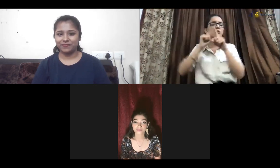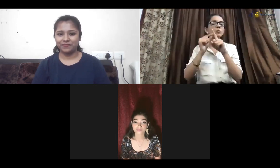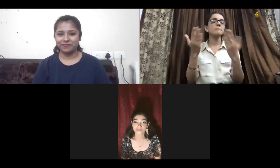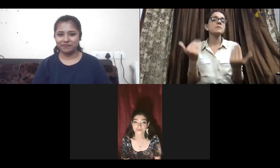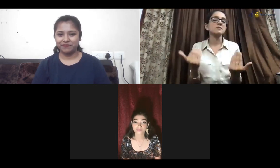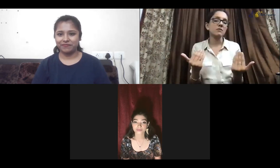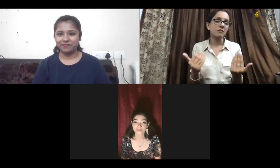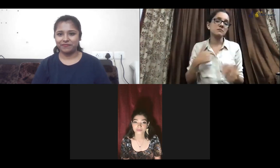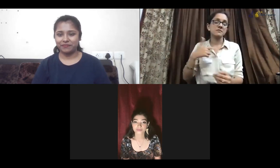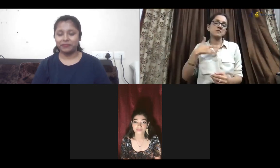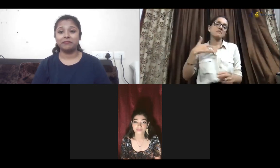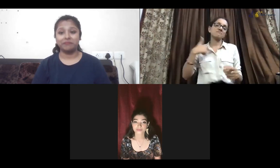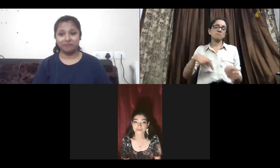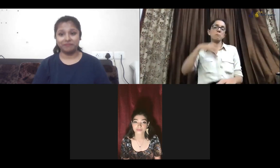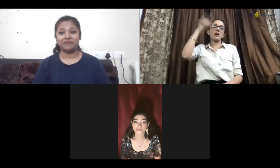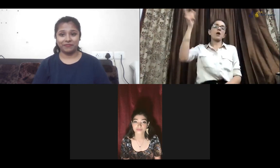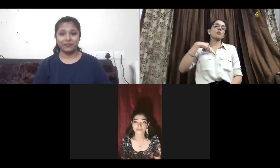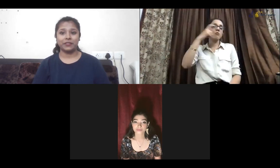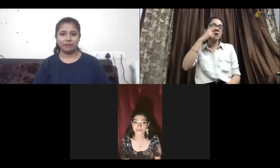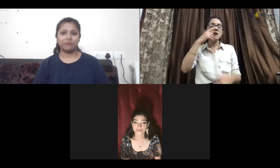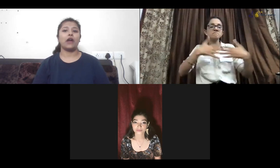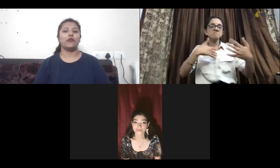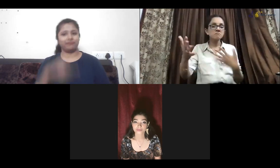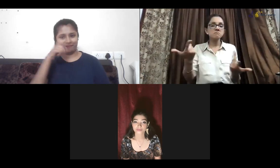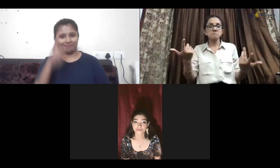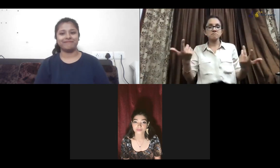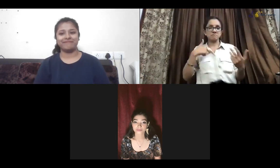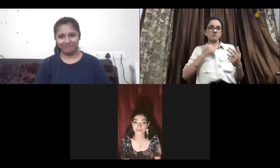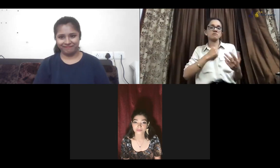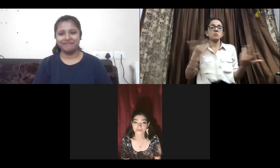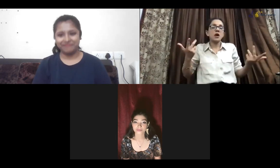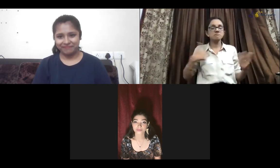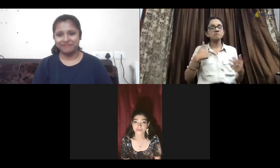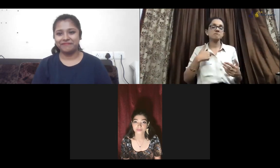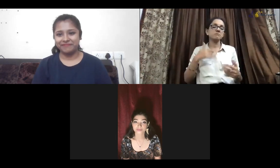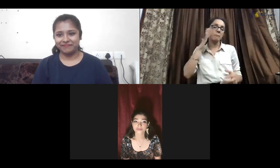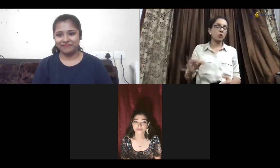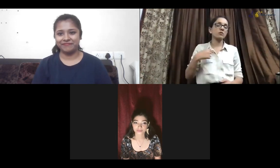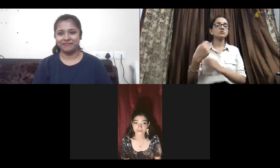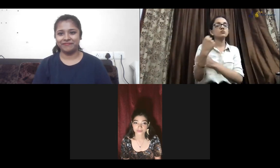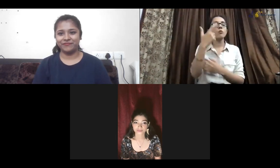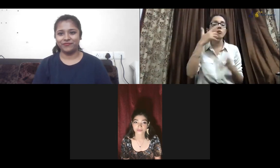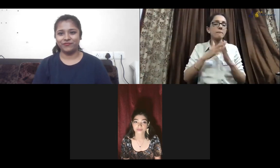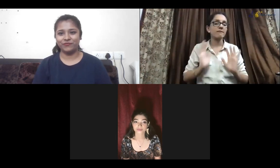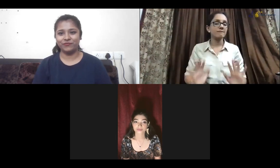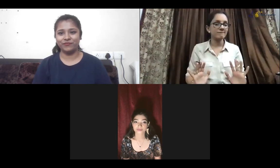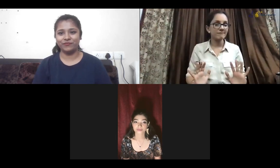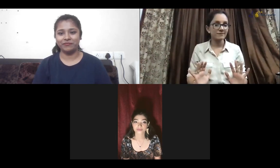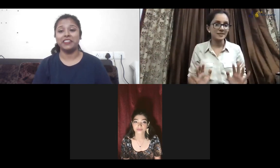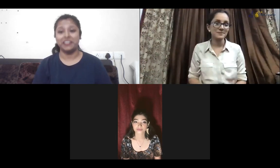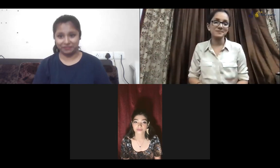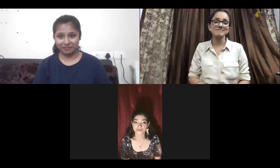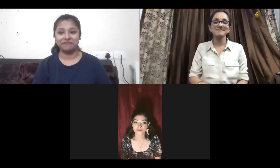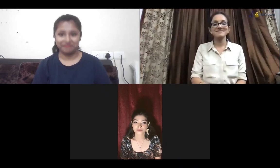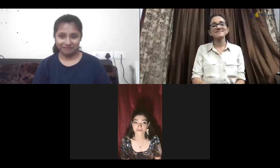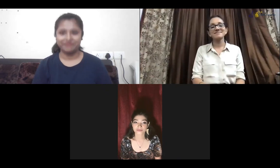still support your family and you can succeed in your life. So now I'm proud to be a woman. That's the